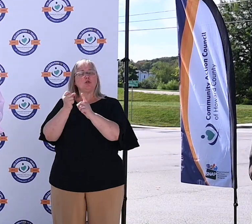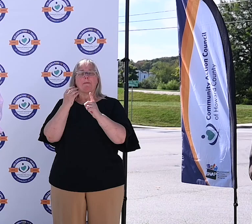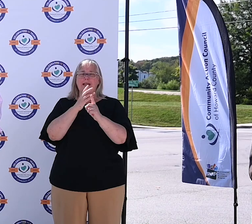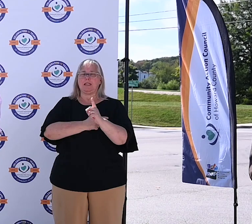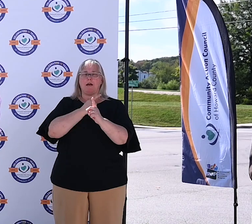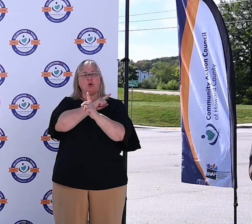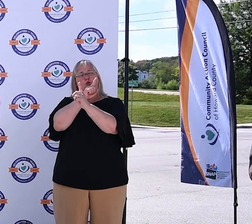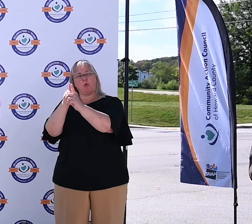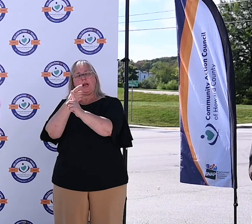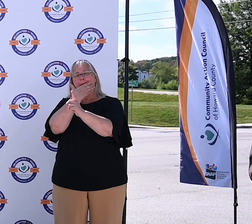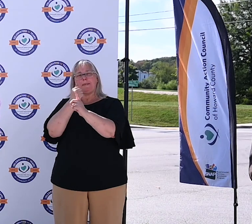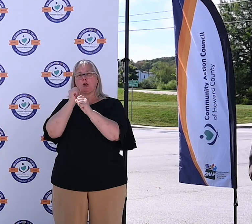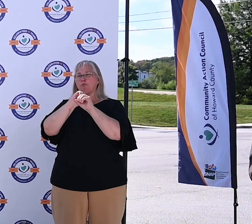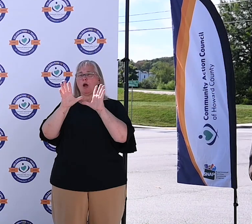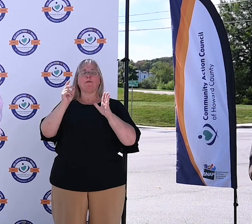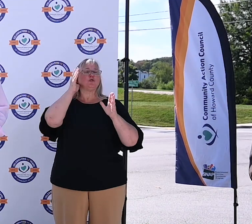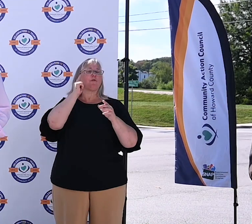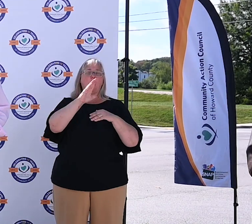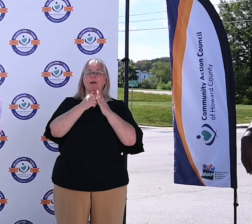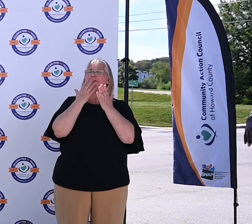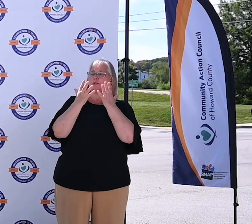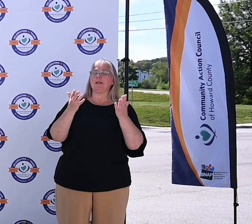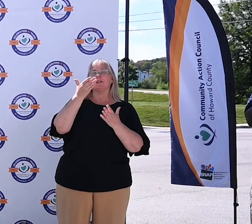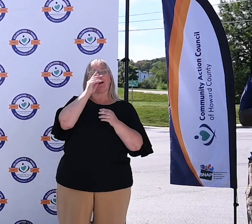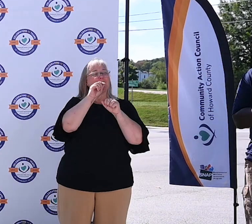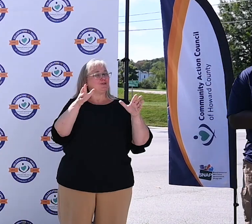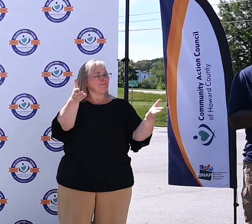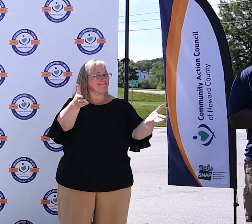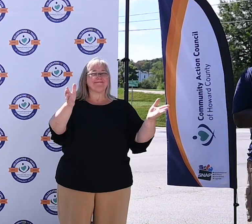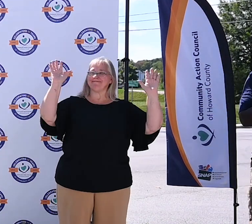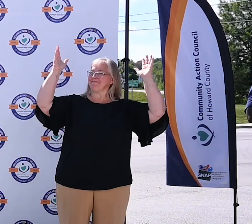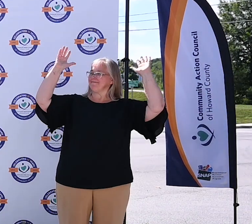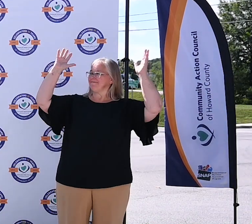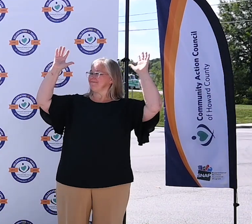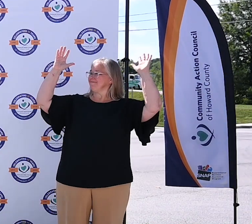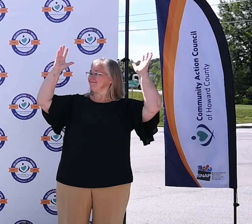better, brighter future for all. Thank you so much, and God bless you.